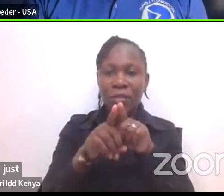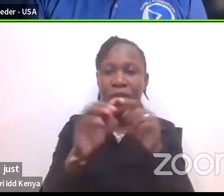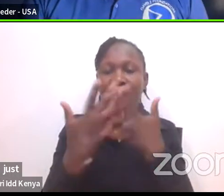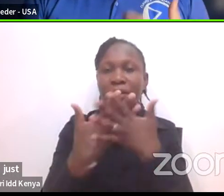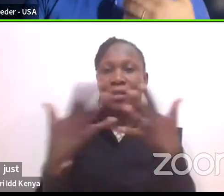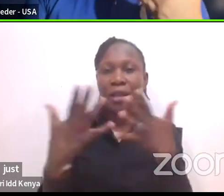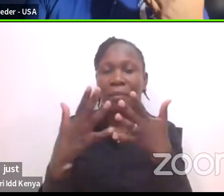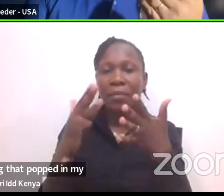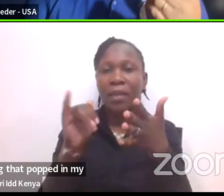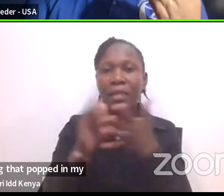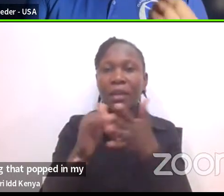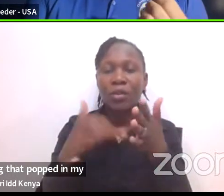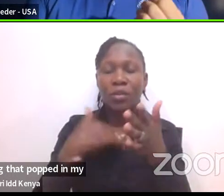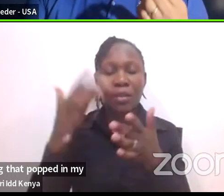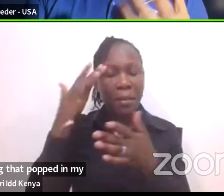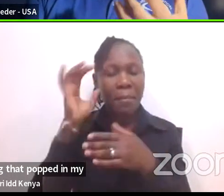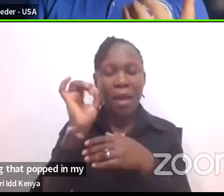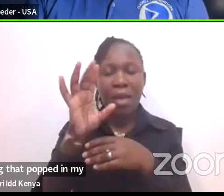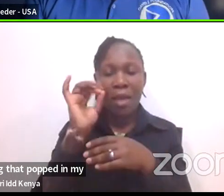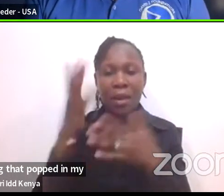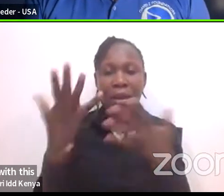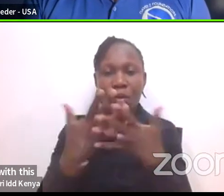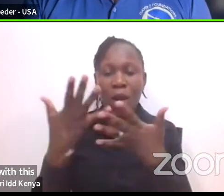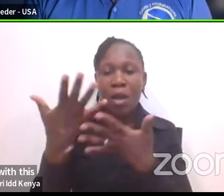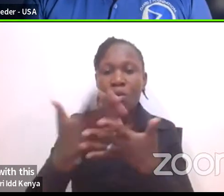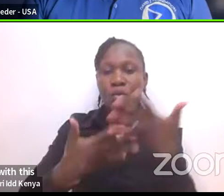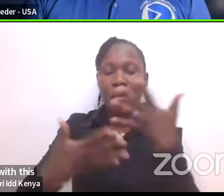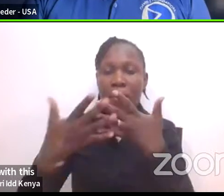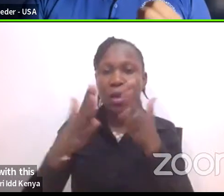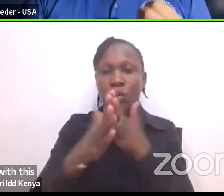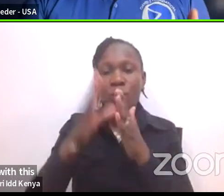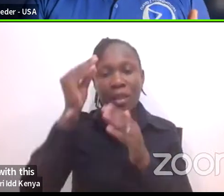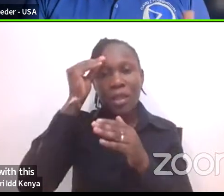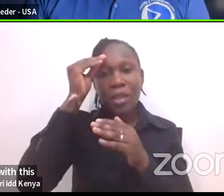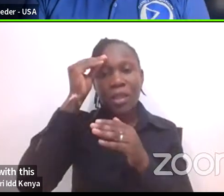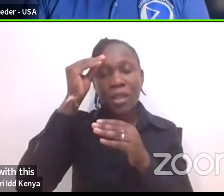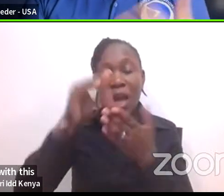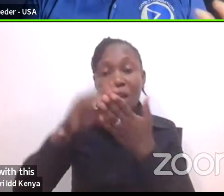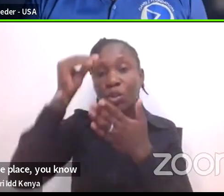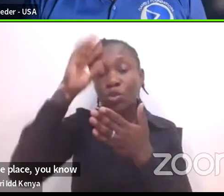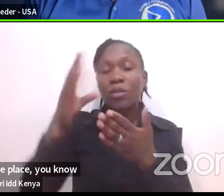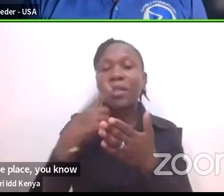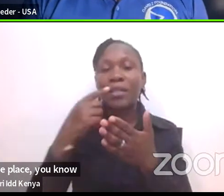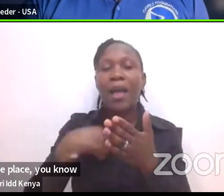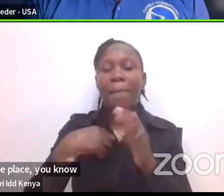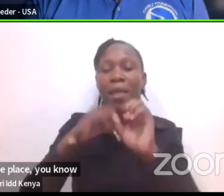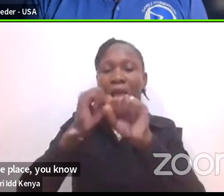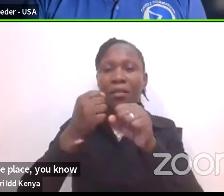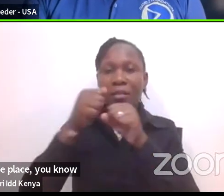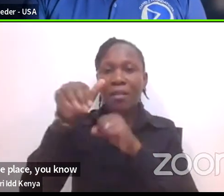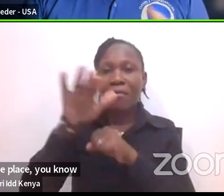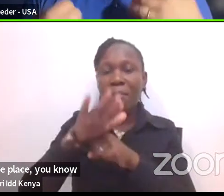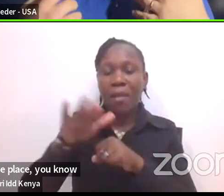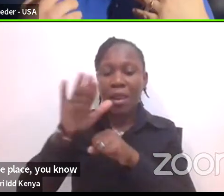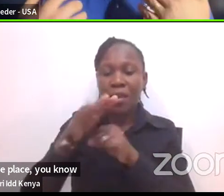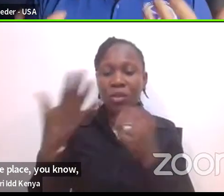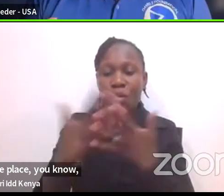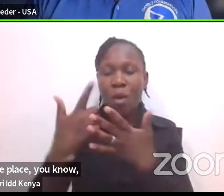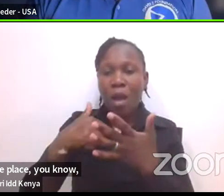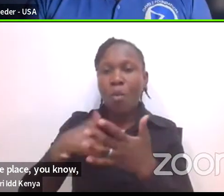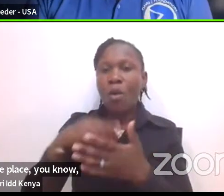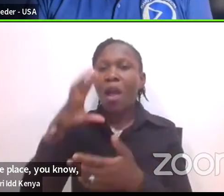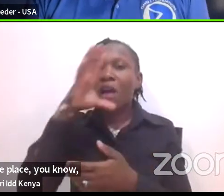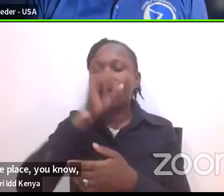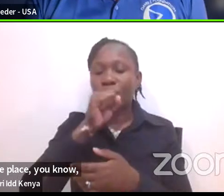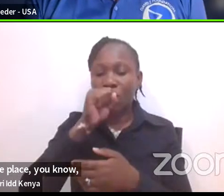with this, the student saying, "I'm in a safe place," you know, whatever, and just we make that assumption that,